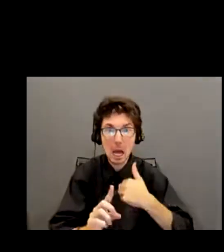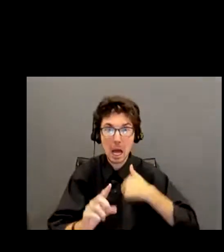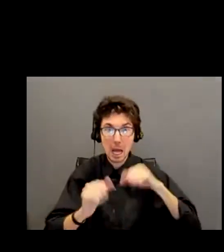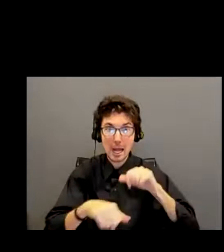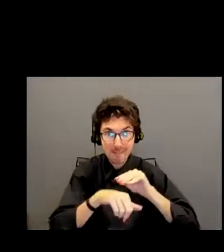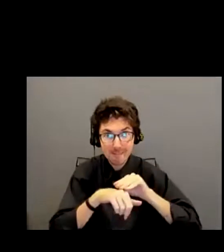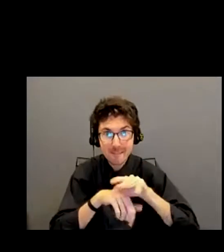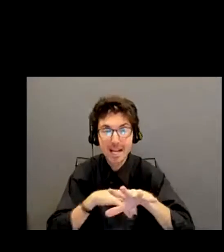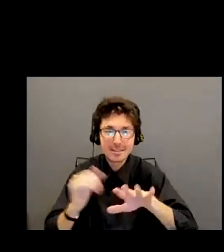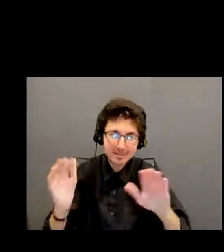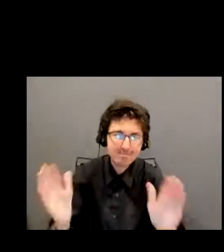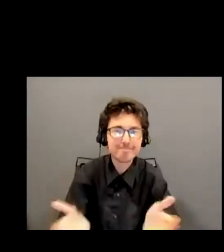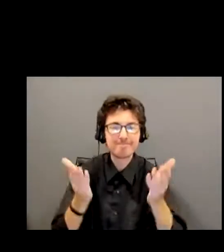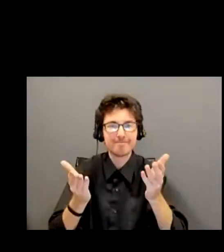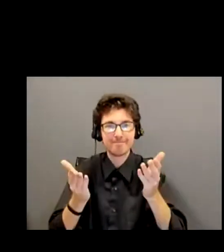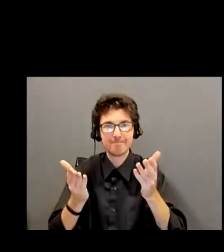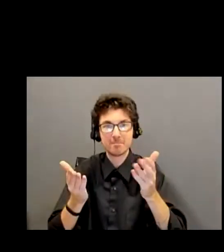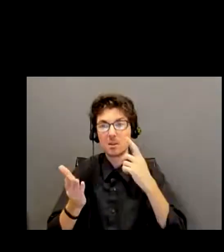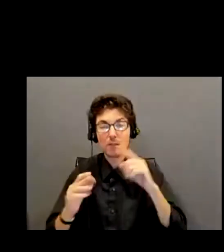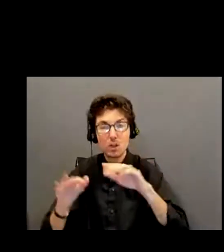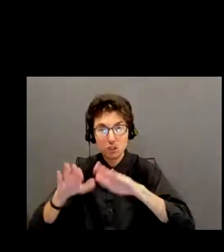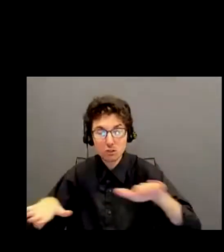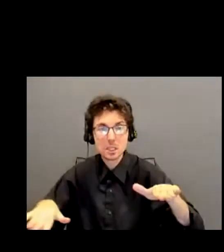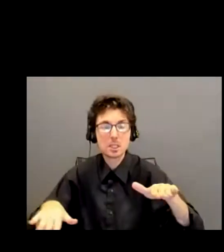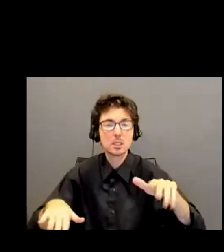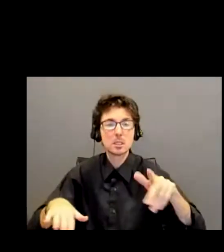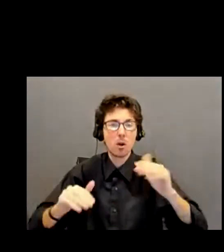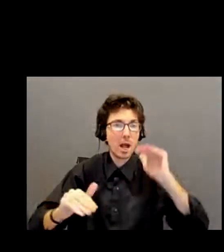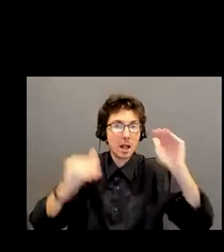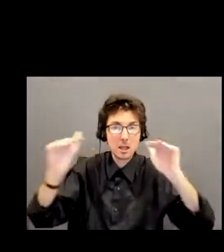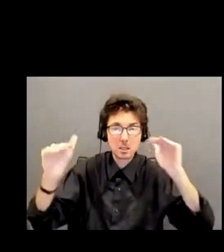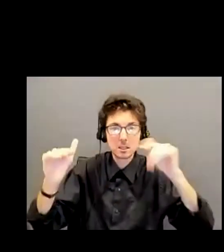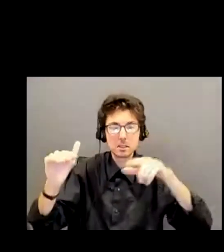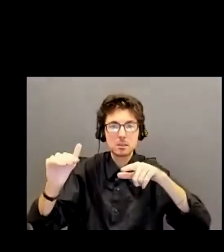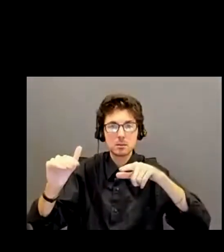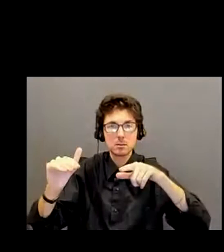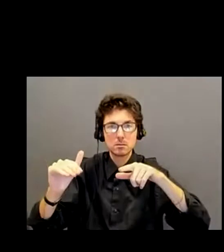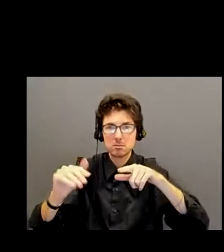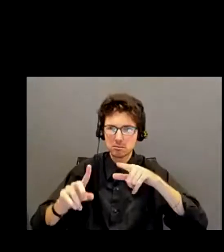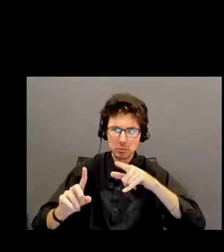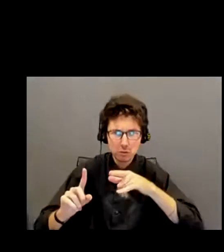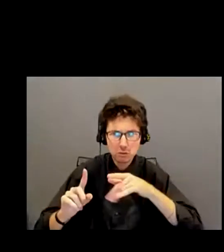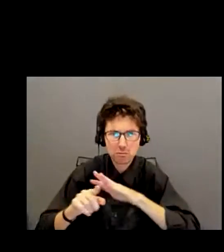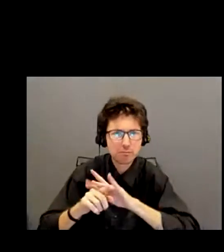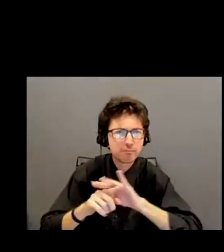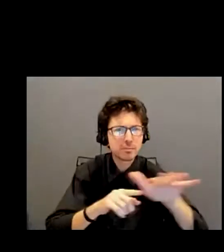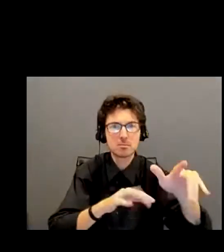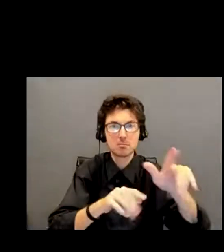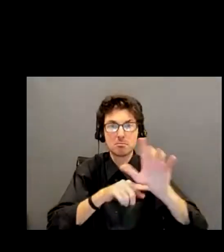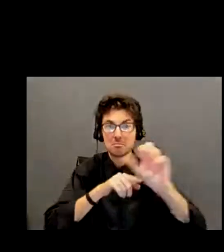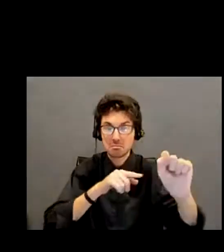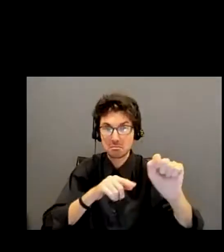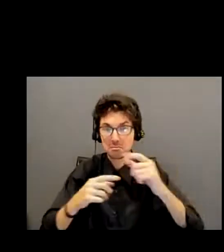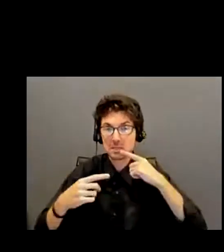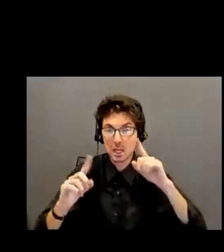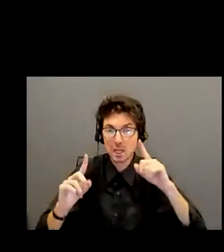or adolescents and to advance them on their way to success. I decided to train in English teaching because